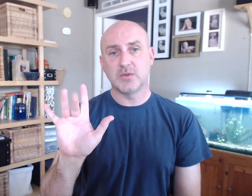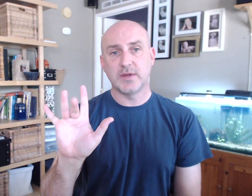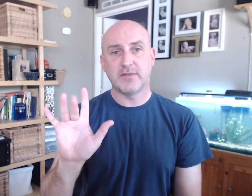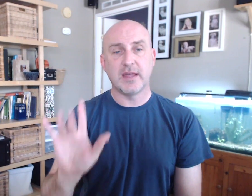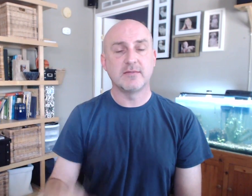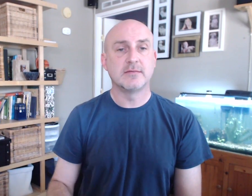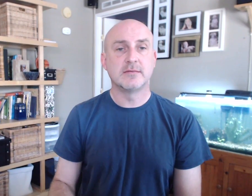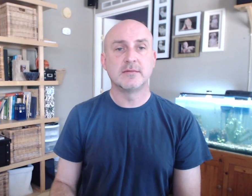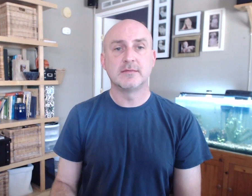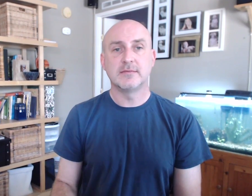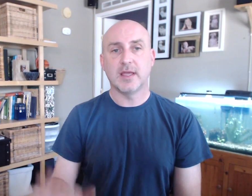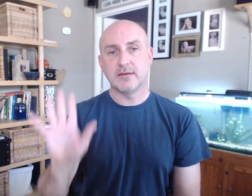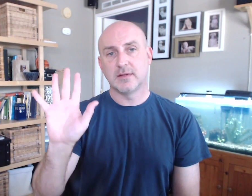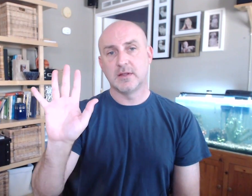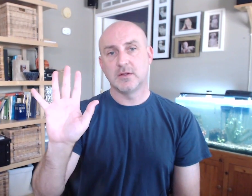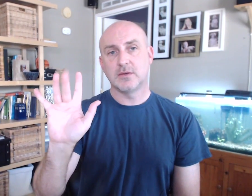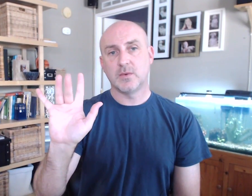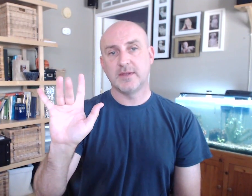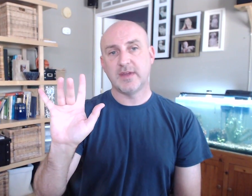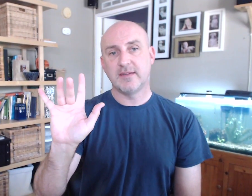25. Okay, 25.